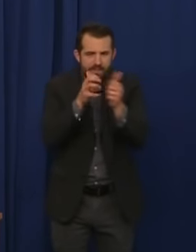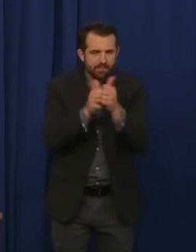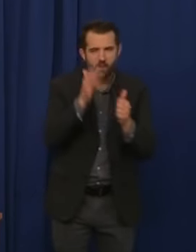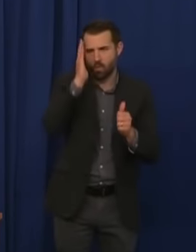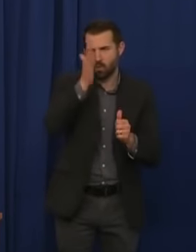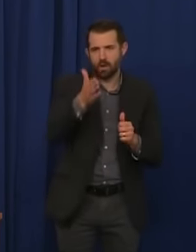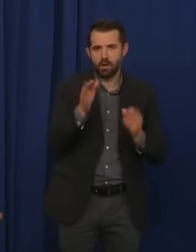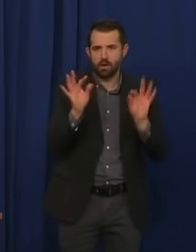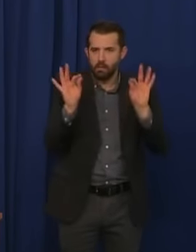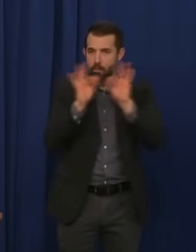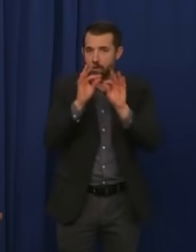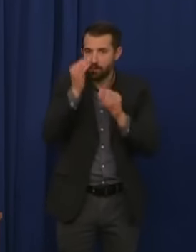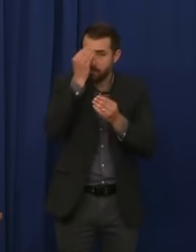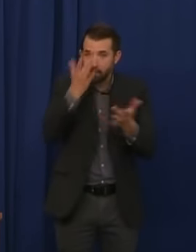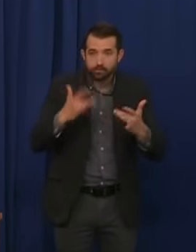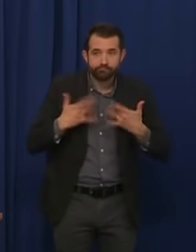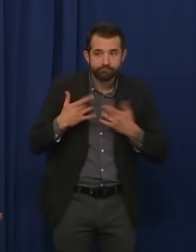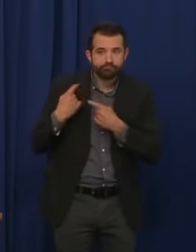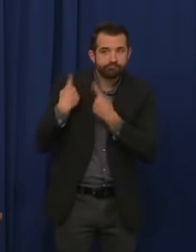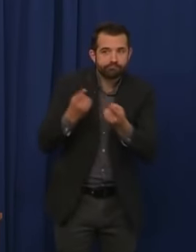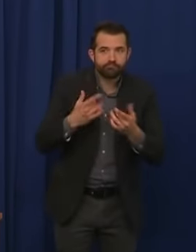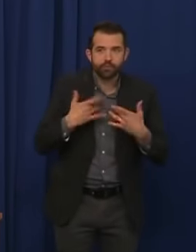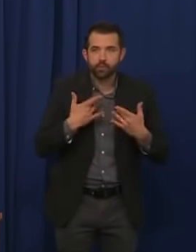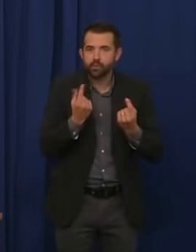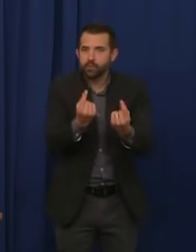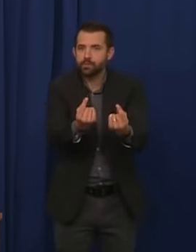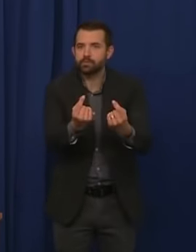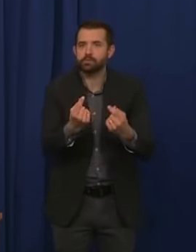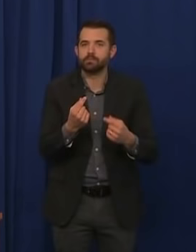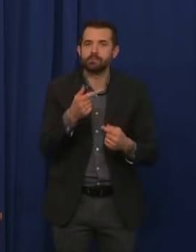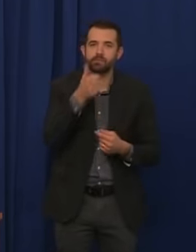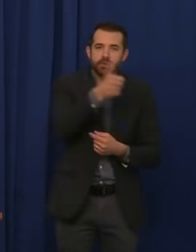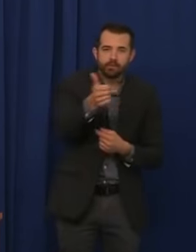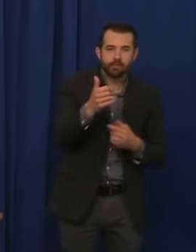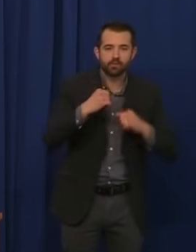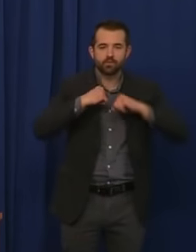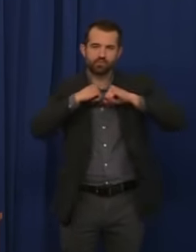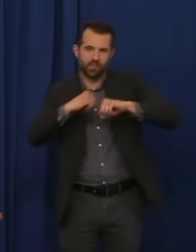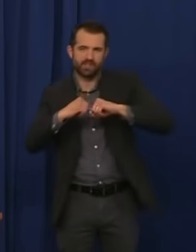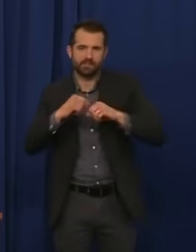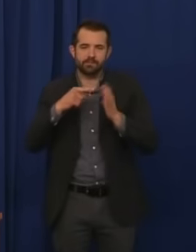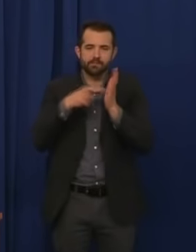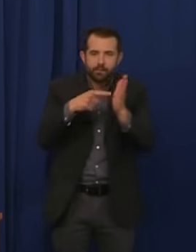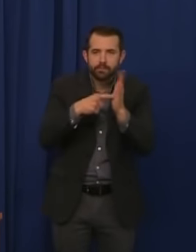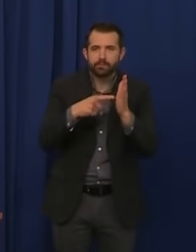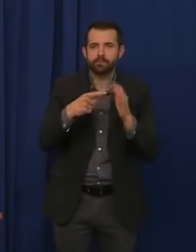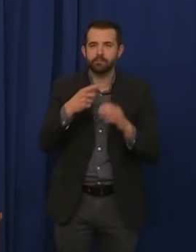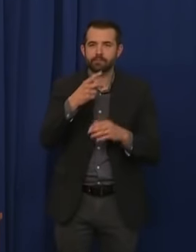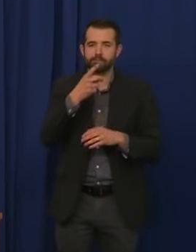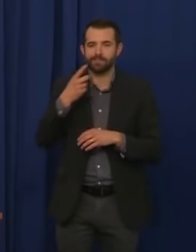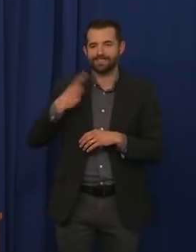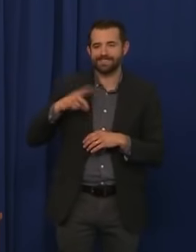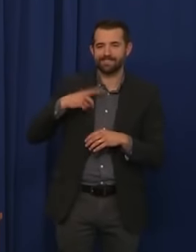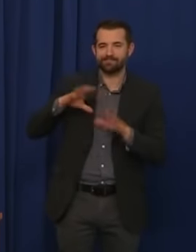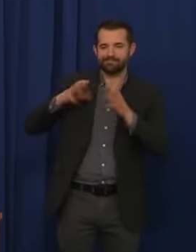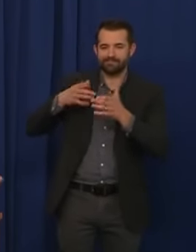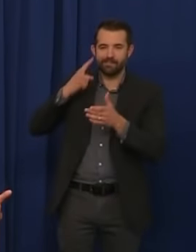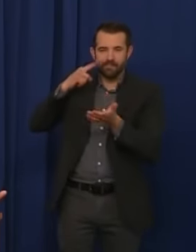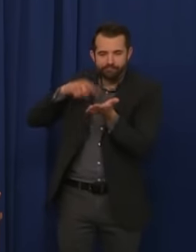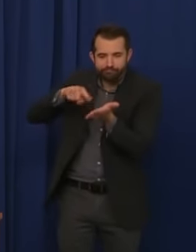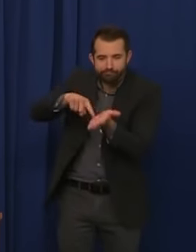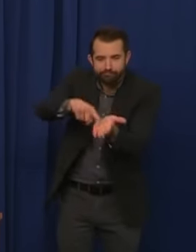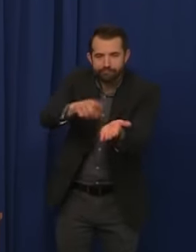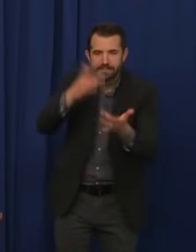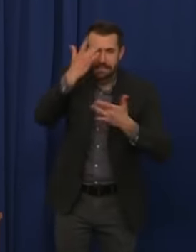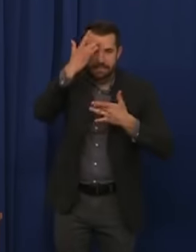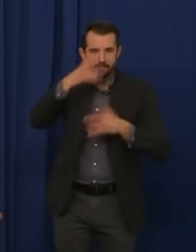was going on, and B, you could take steps. For example, our epidemiologists might call you as part of the contact tracing we've been doing